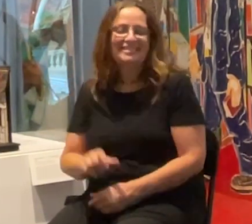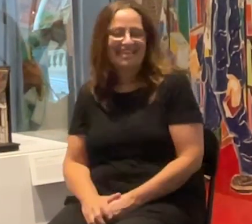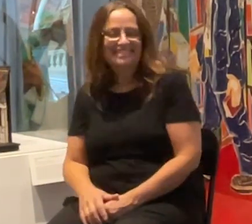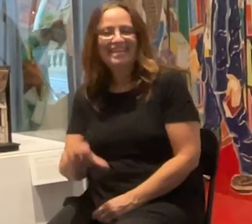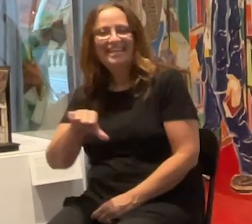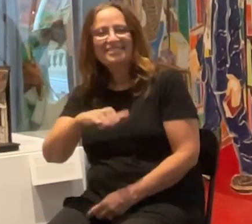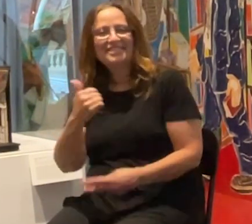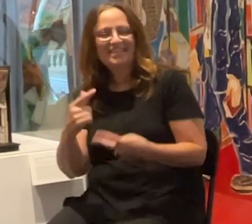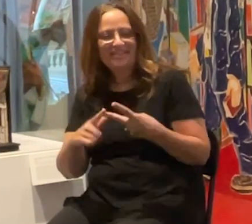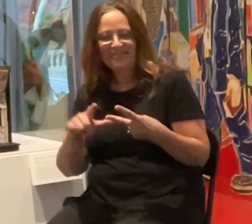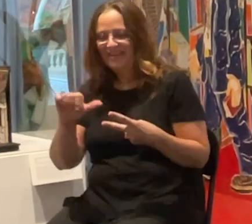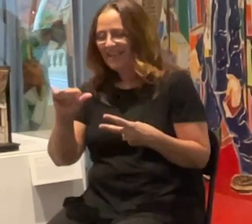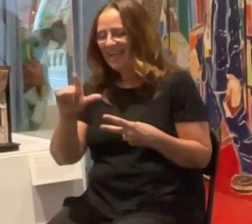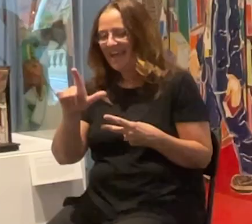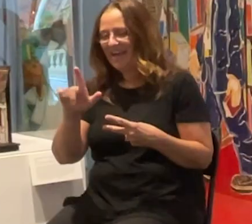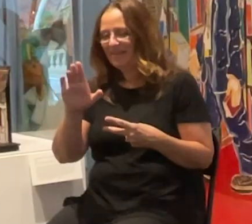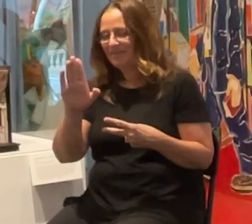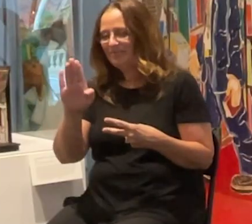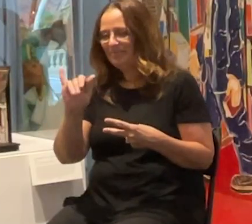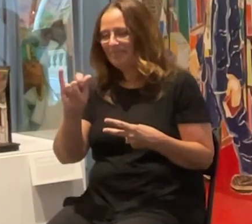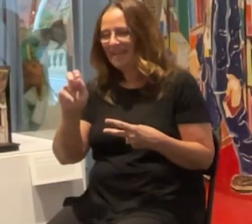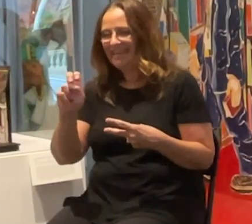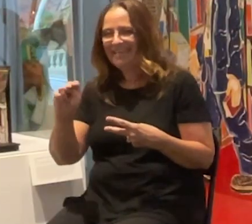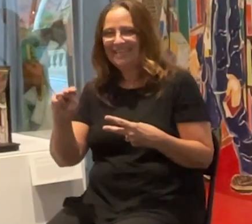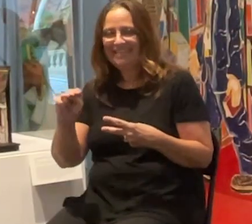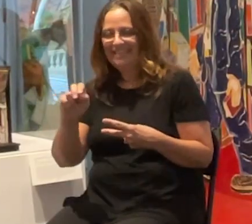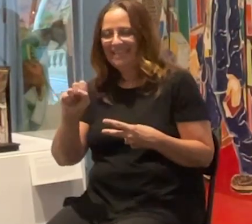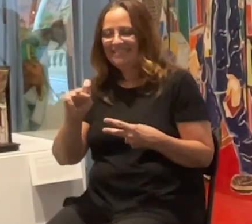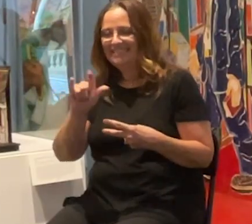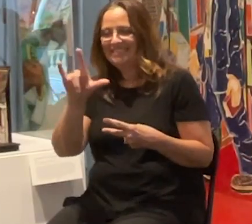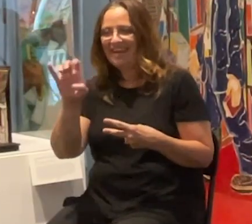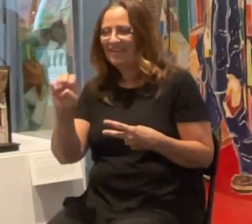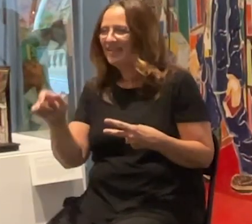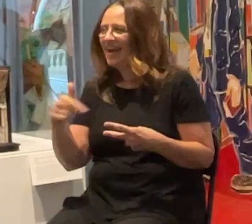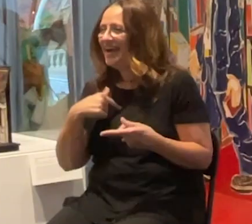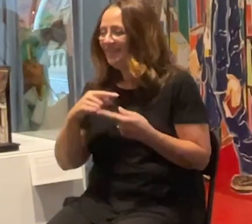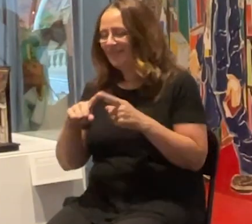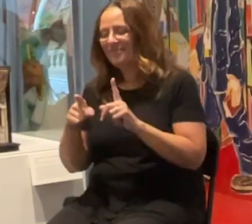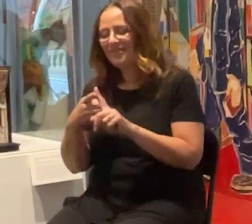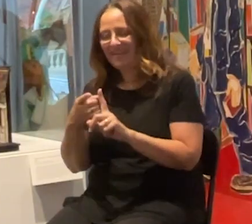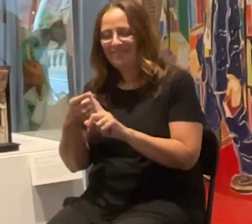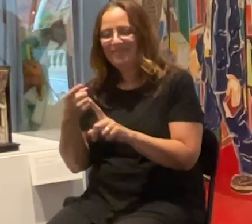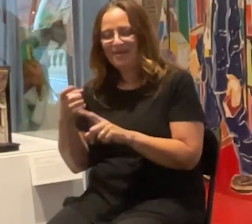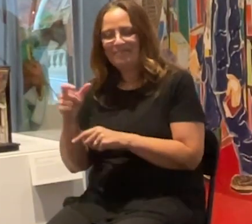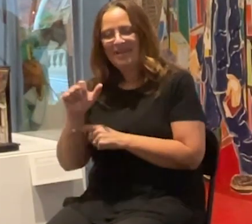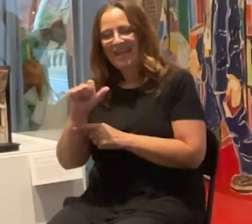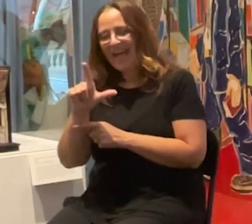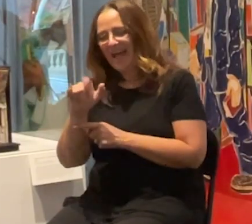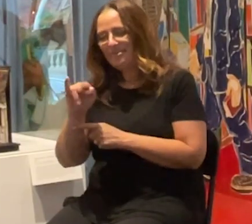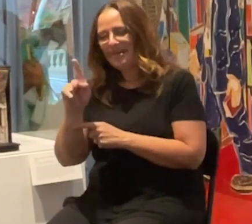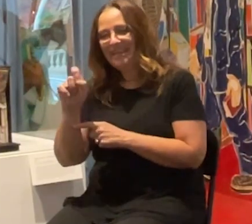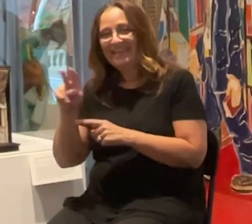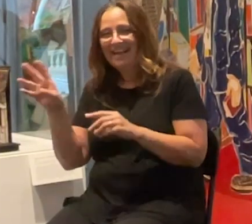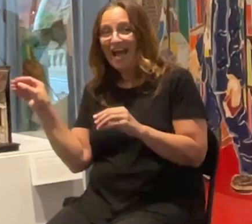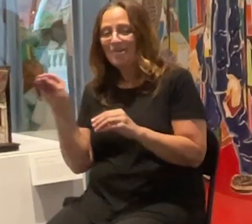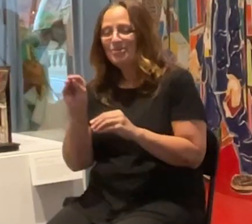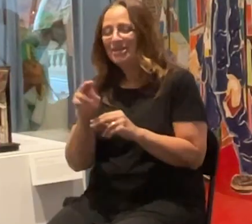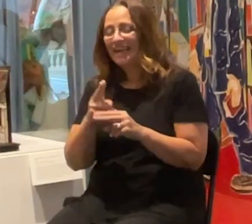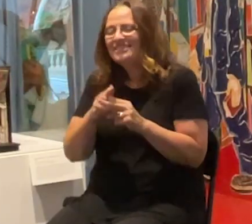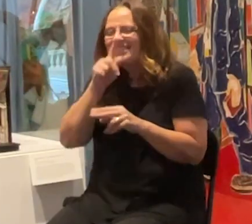one, Albanian style, that I snuck a friend's name. I have an Albanian friend, so I snuck his name into the author.